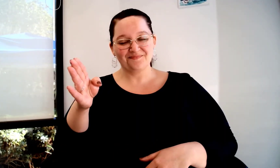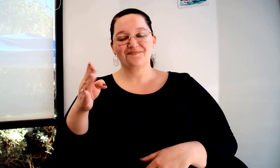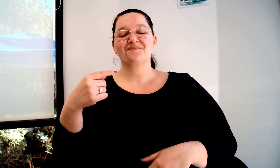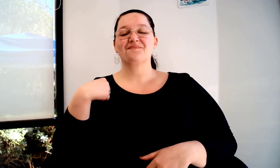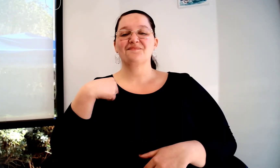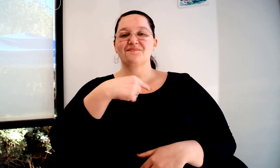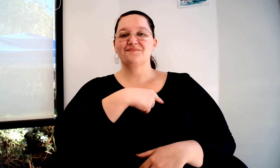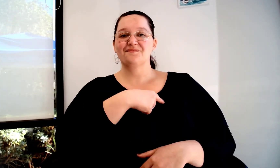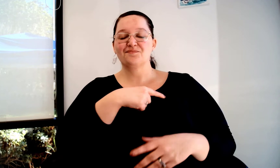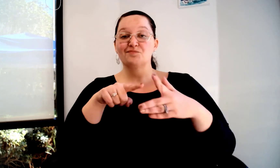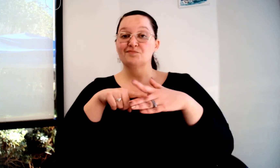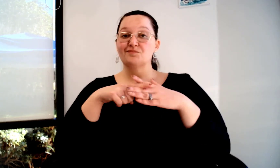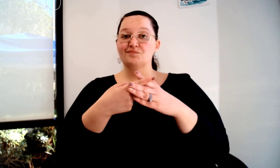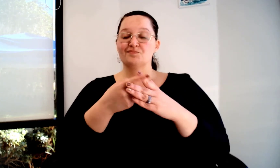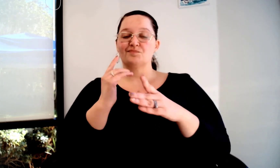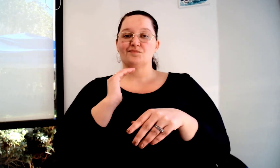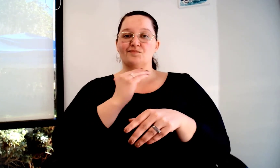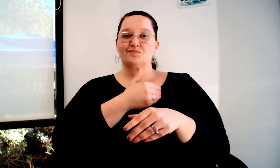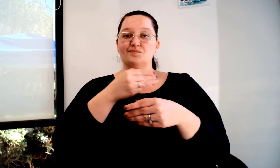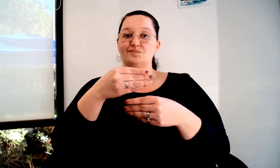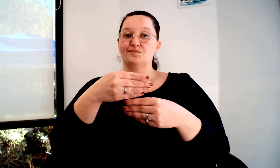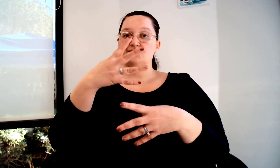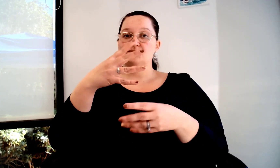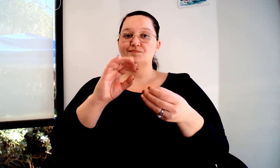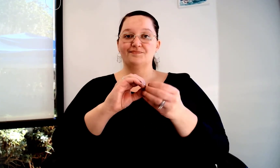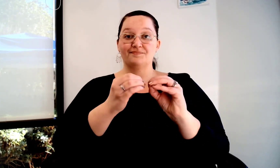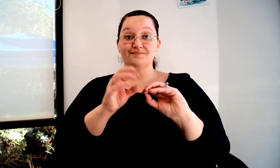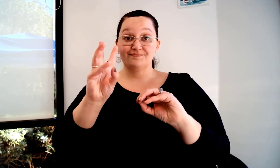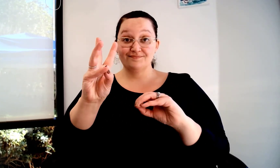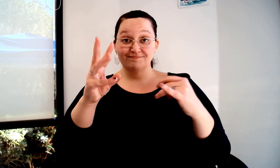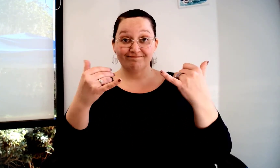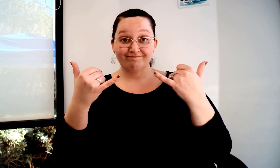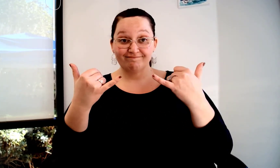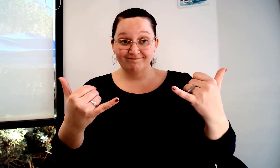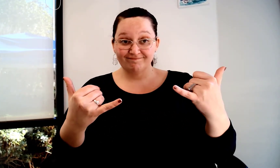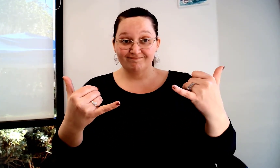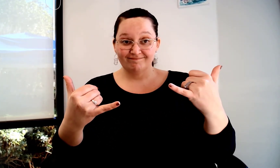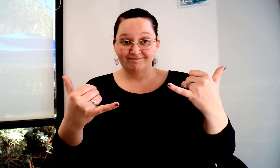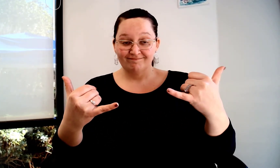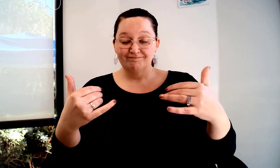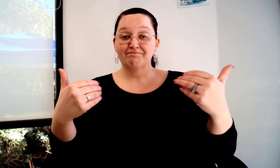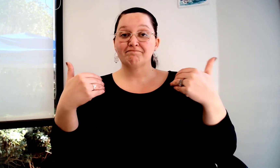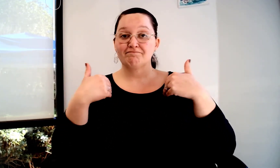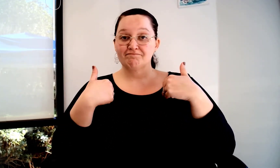Hello there everyone. We are now going to start working on our Unit 6 vocabulary list.